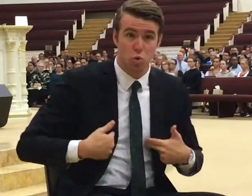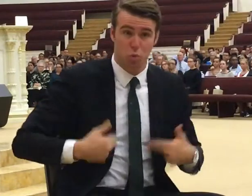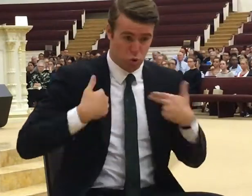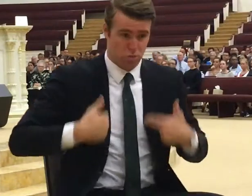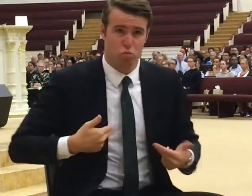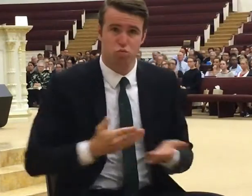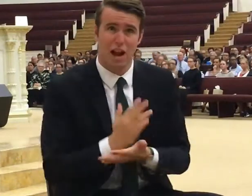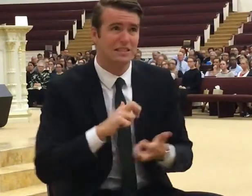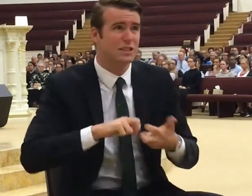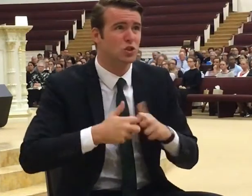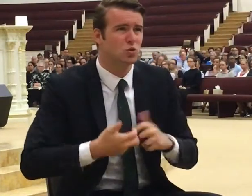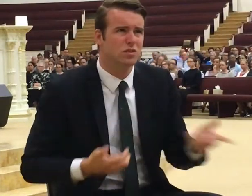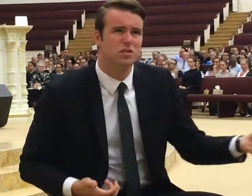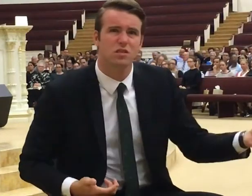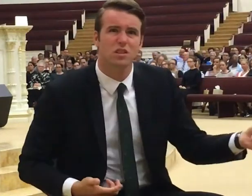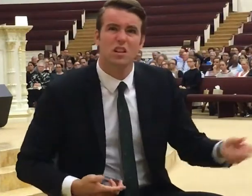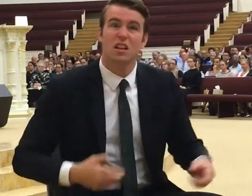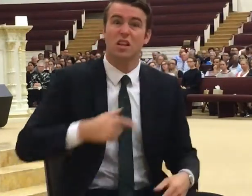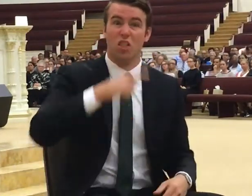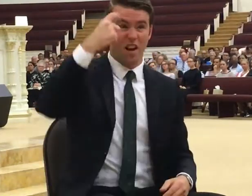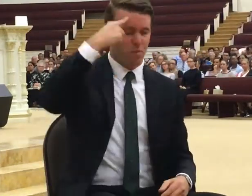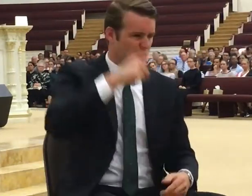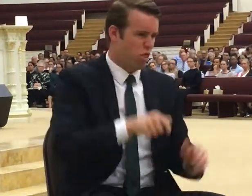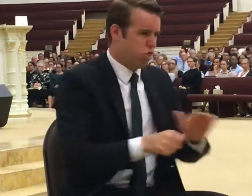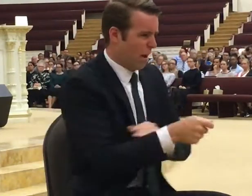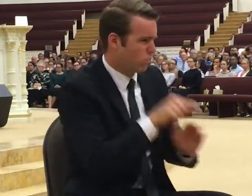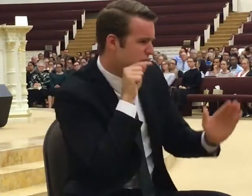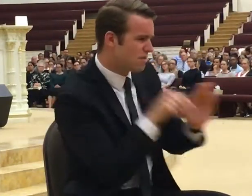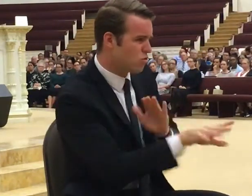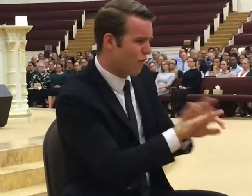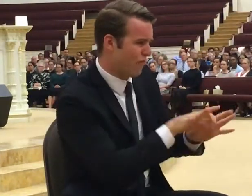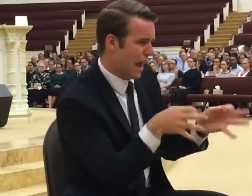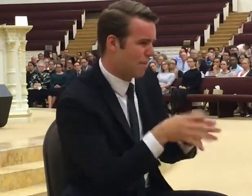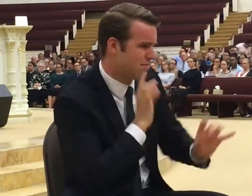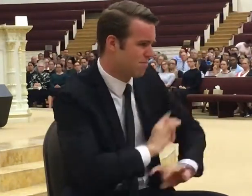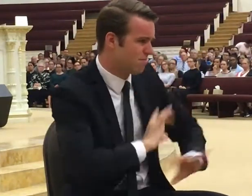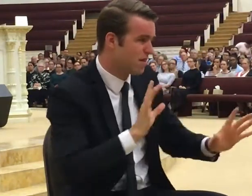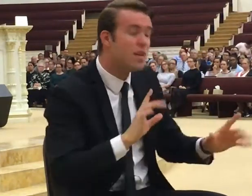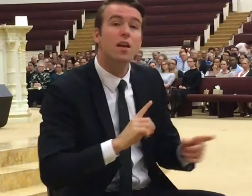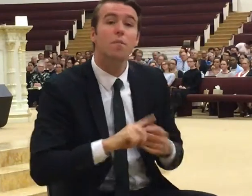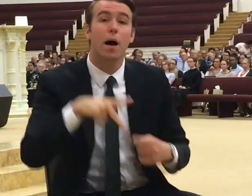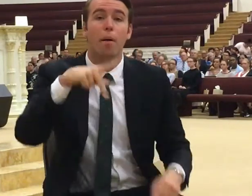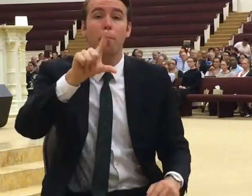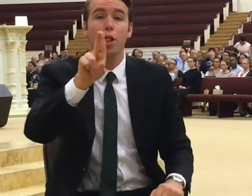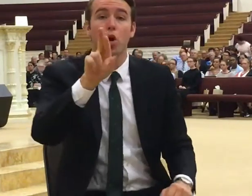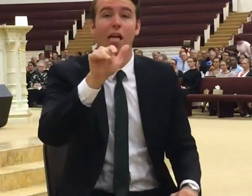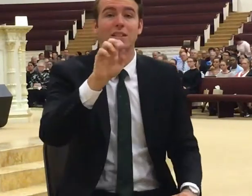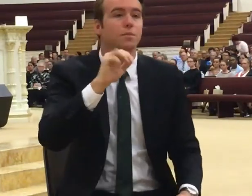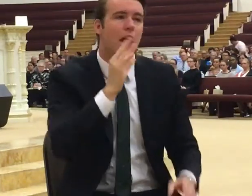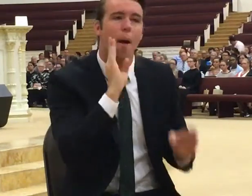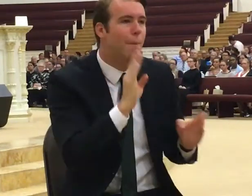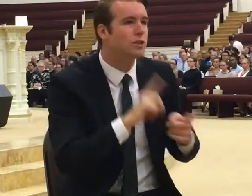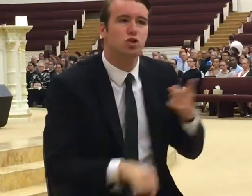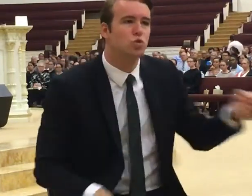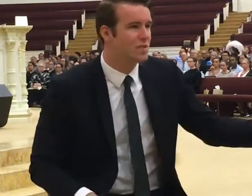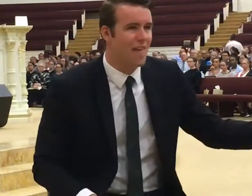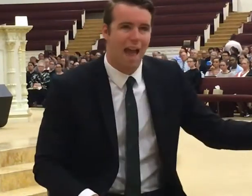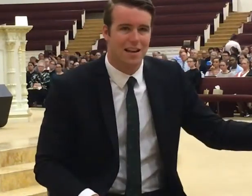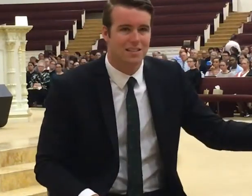because of death threats to their family. And pluralism doesn't pay attention to